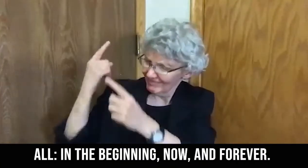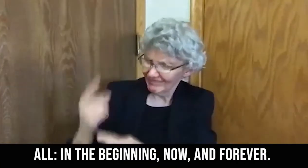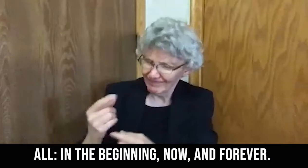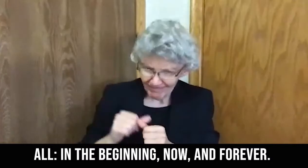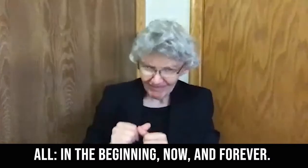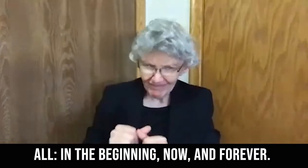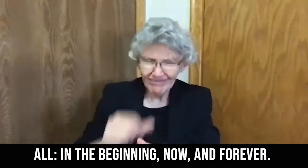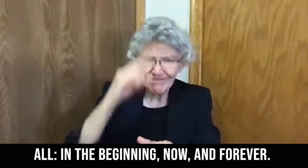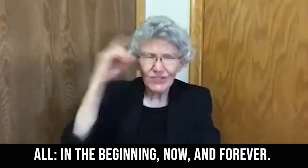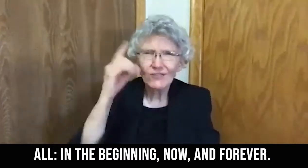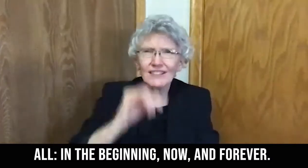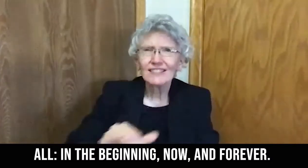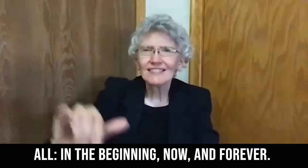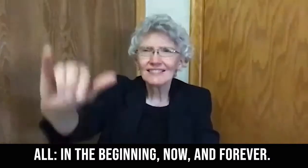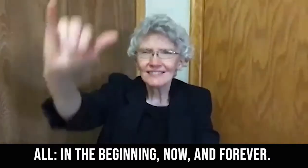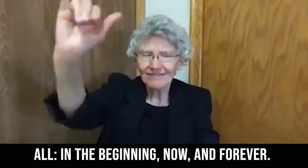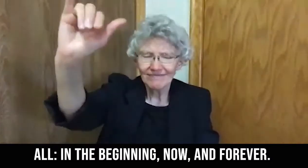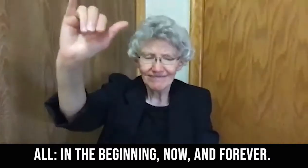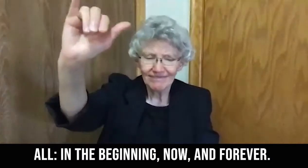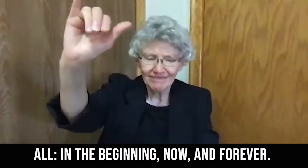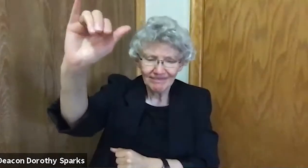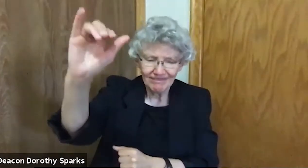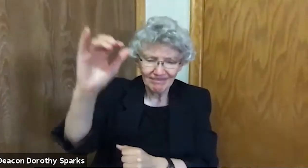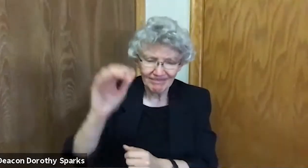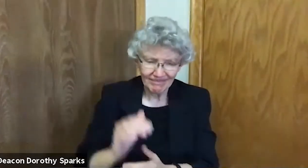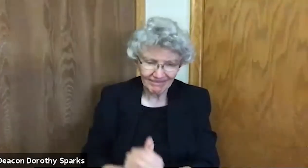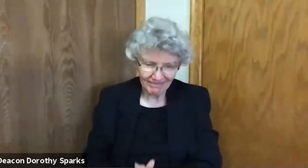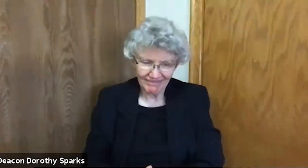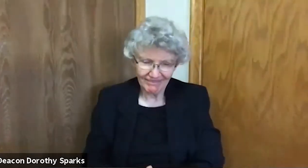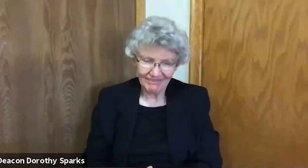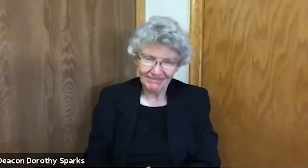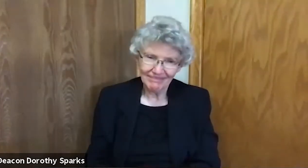in the beginning, now, and forever.